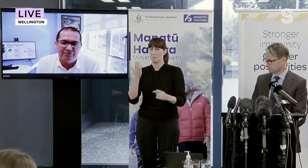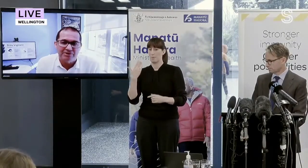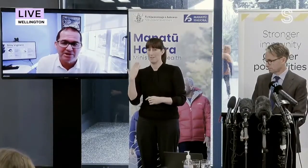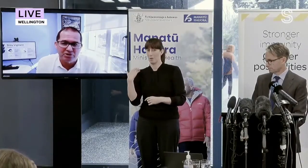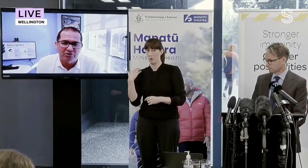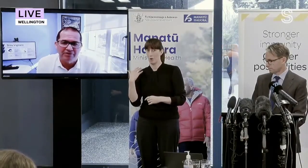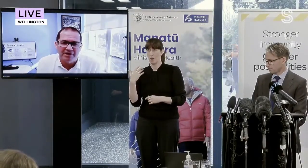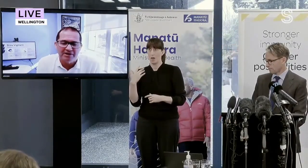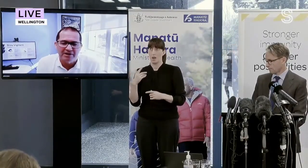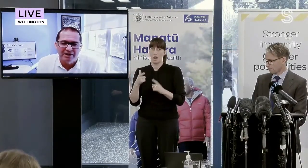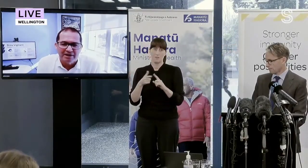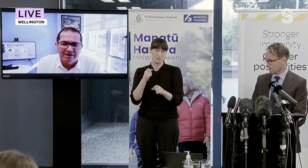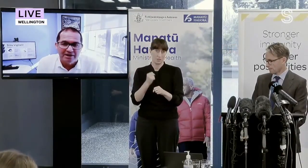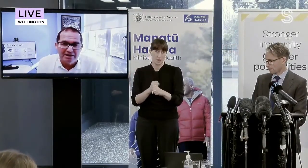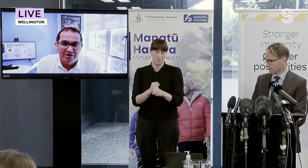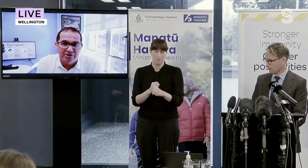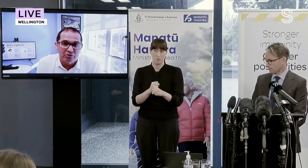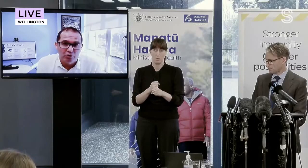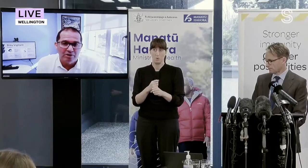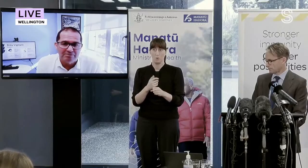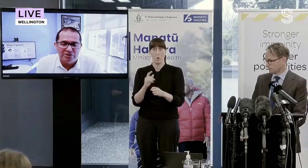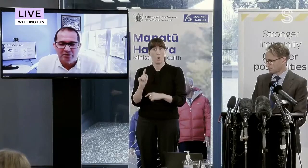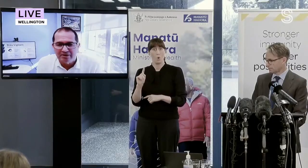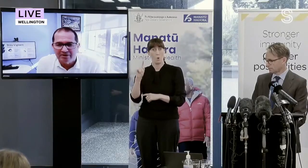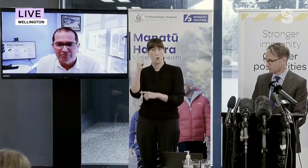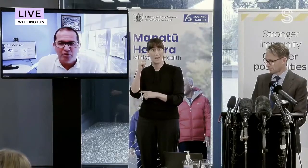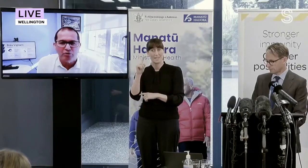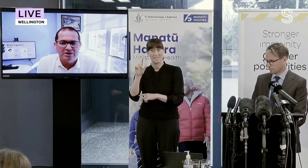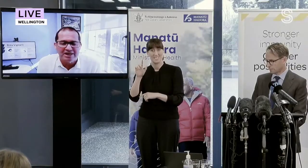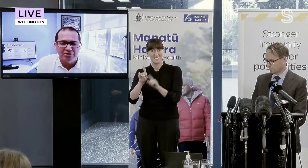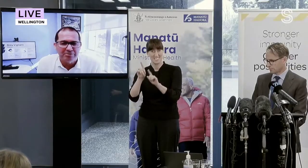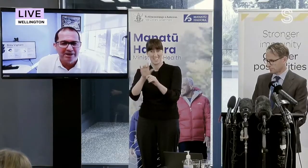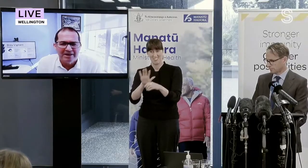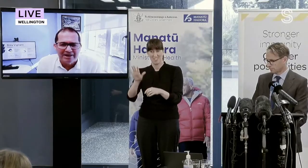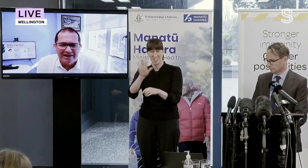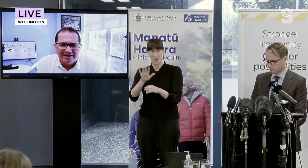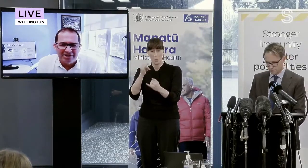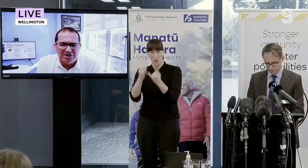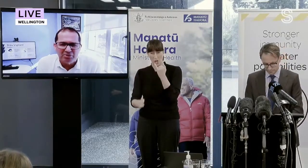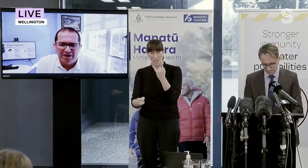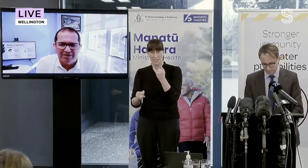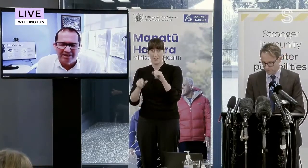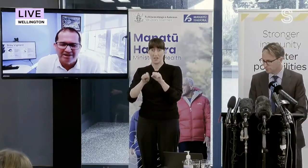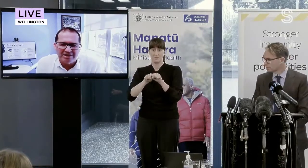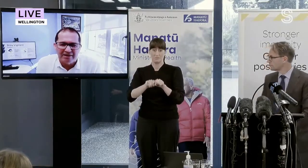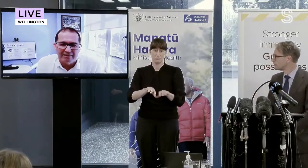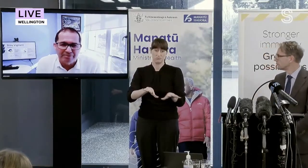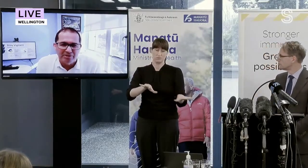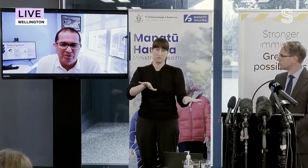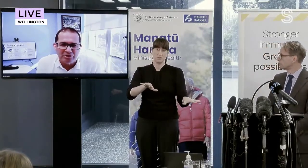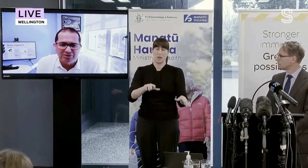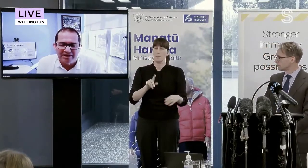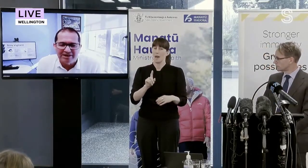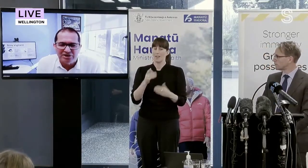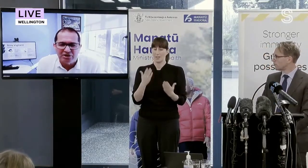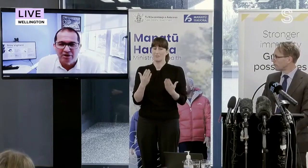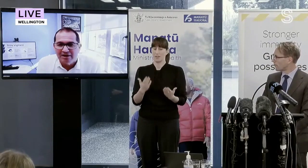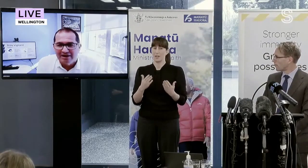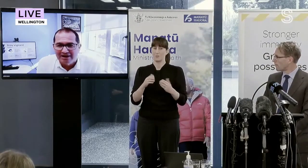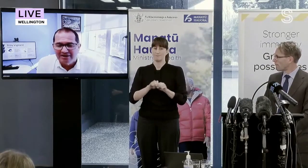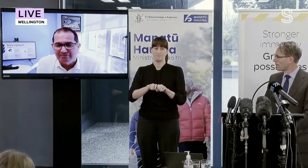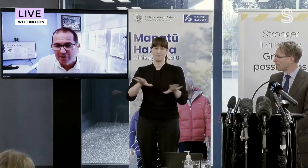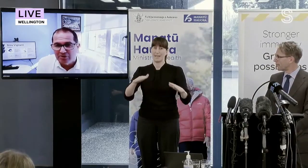started, for instance, often in the Auckland metro area and then rolled south. But at this point, I think it's pretty well spread. And